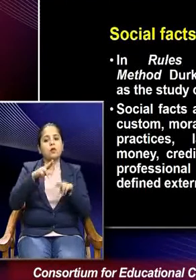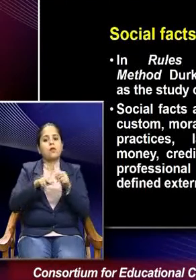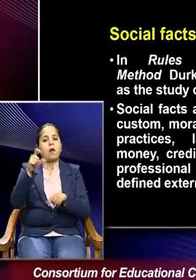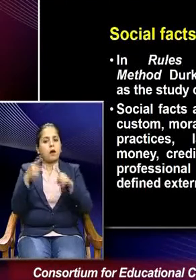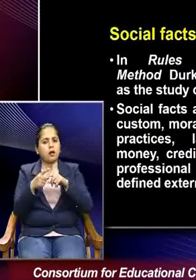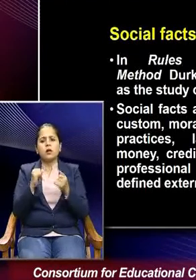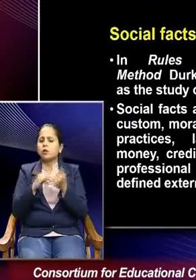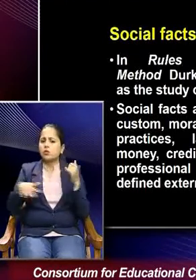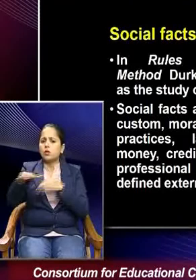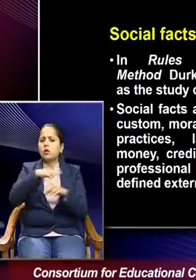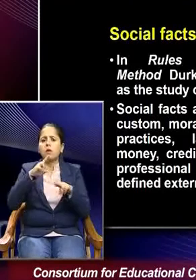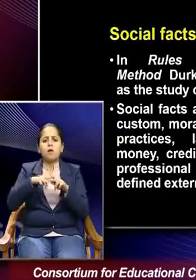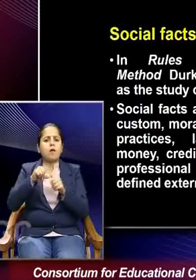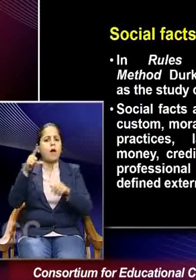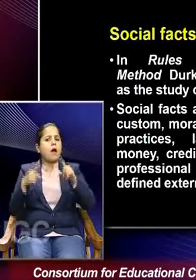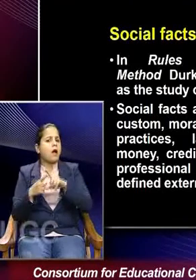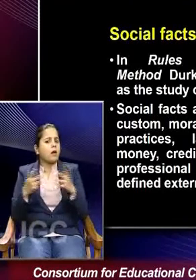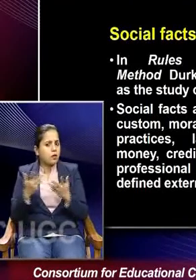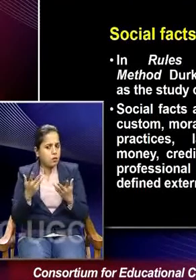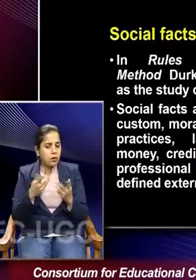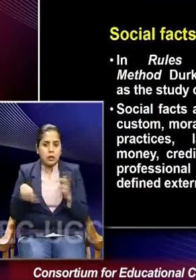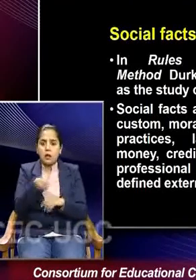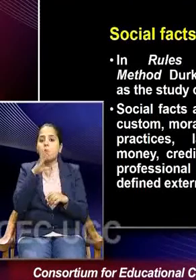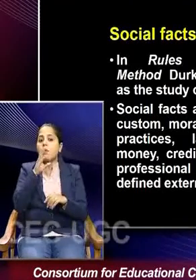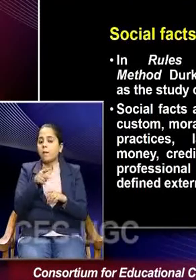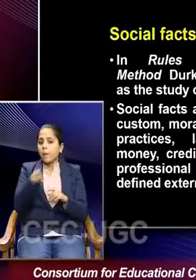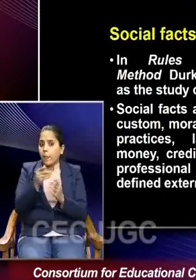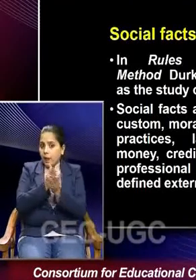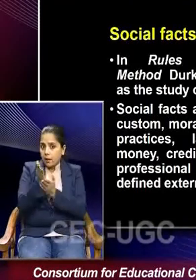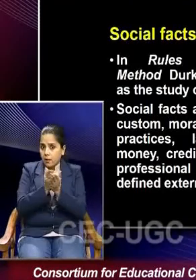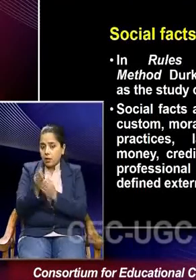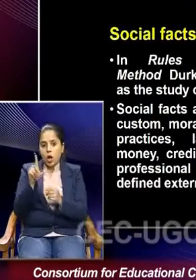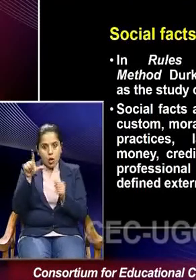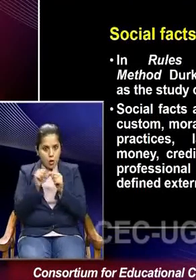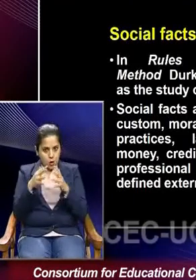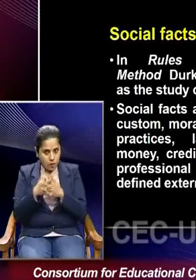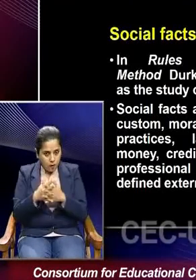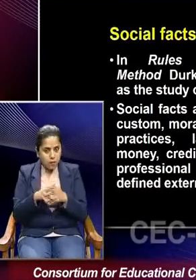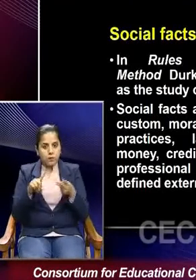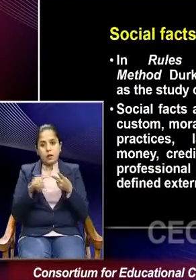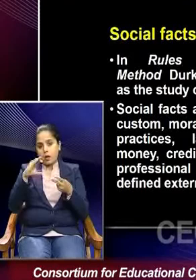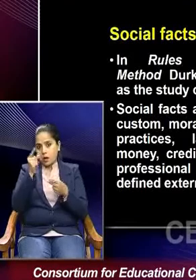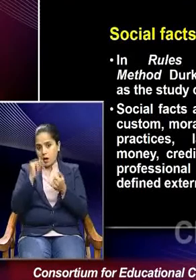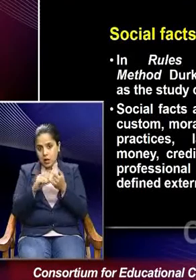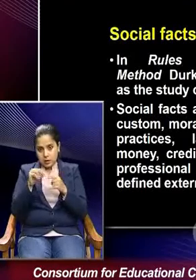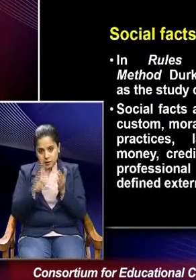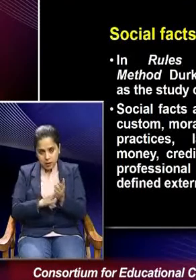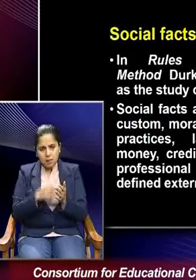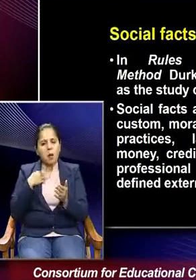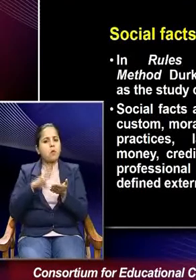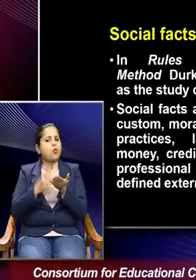social fact? Social fact are those things like law, custom,